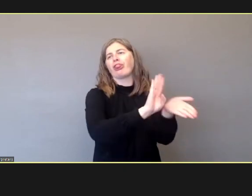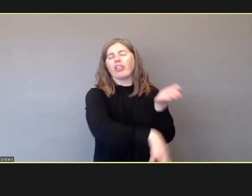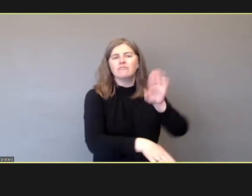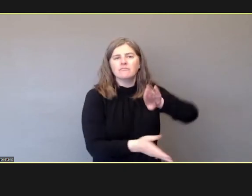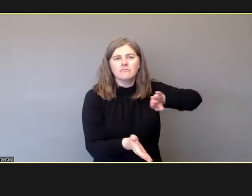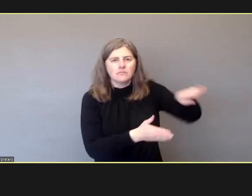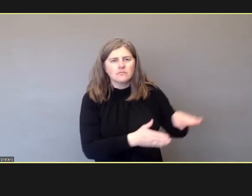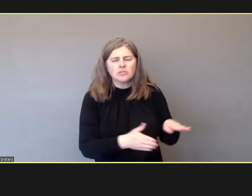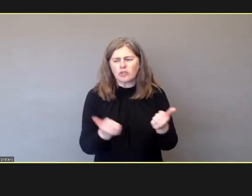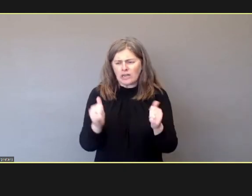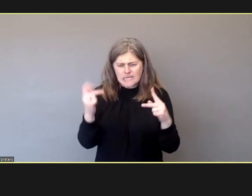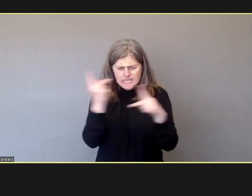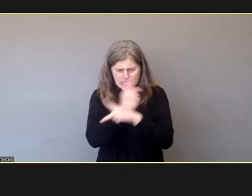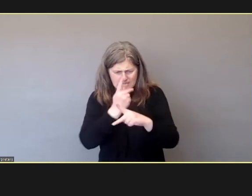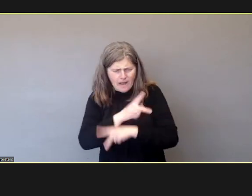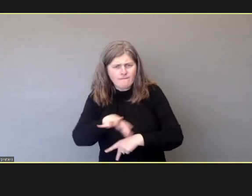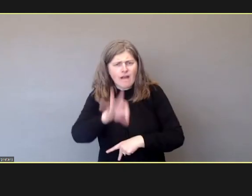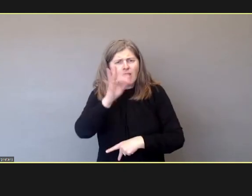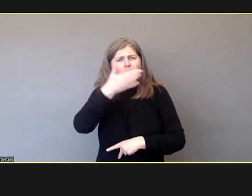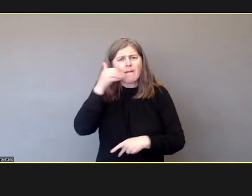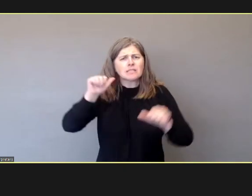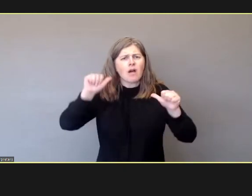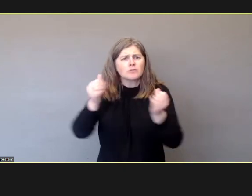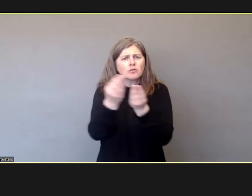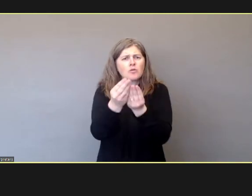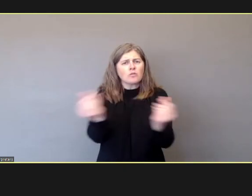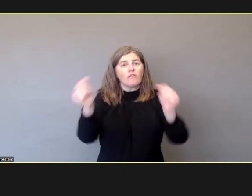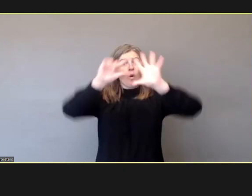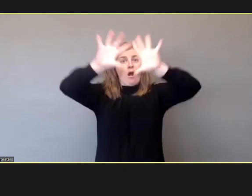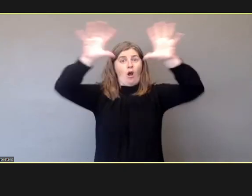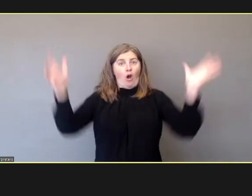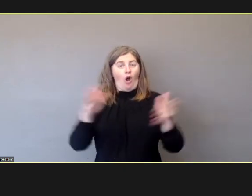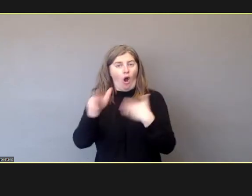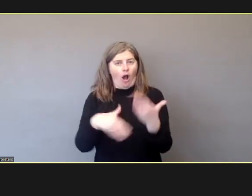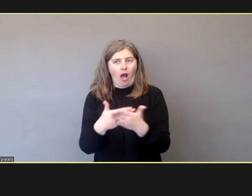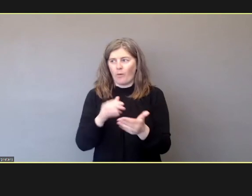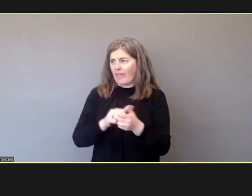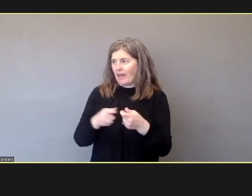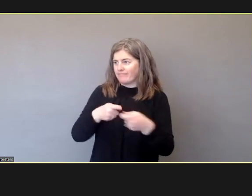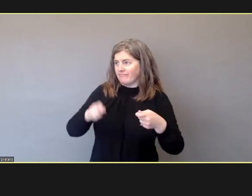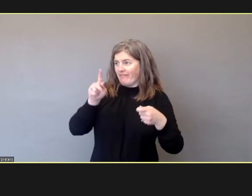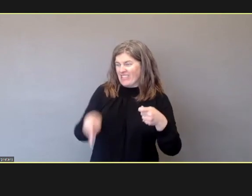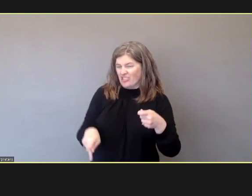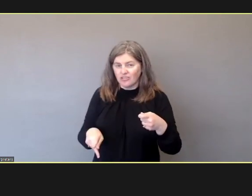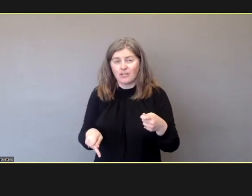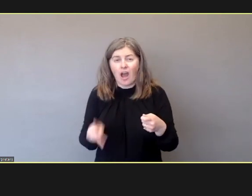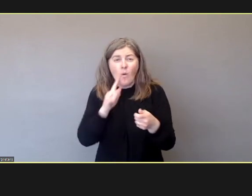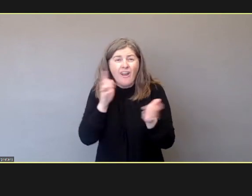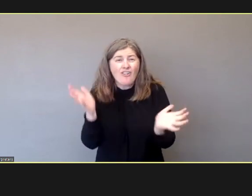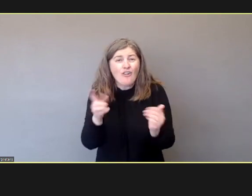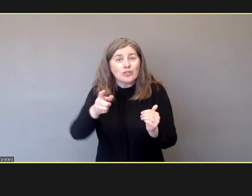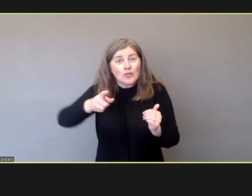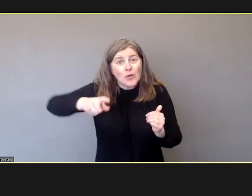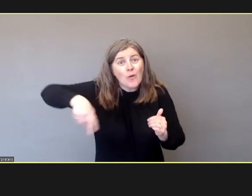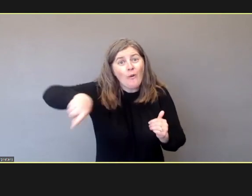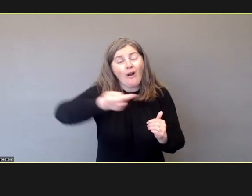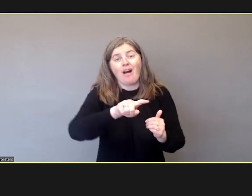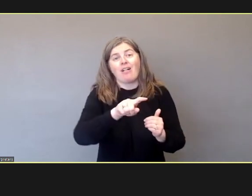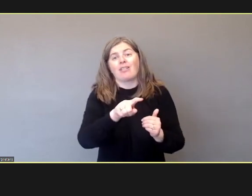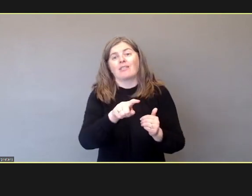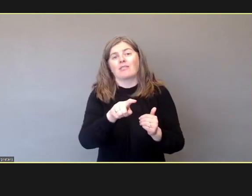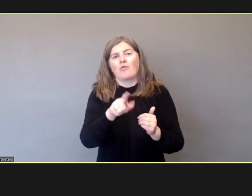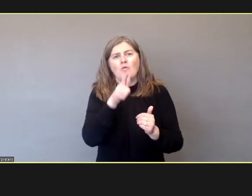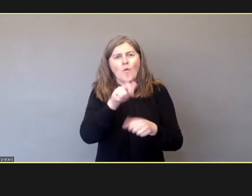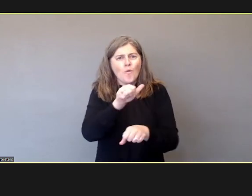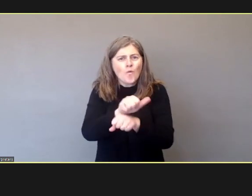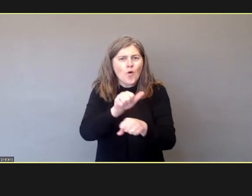solution to benefit all parties. And with that, I think we're done, Jody, and I would just encourage you all to work